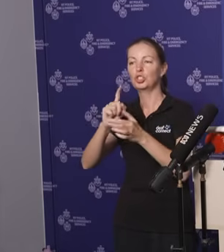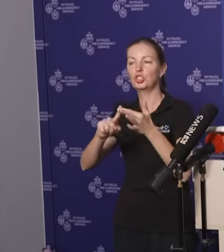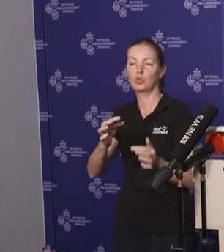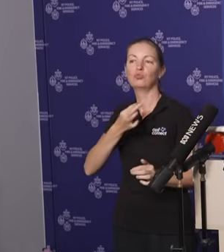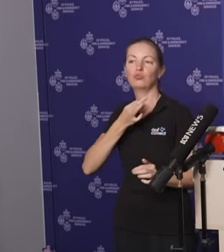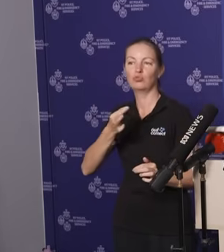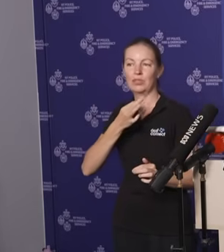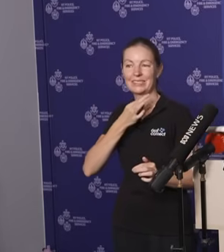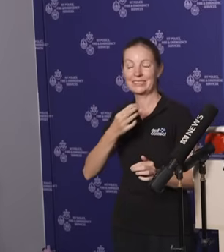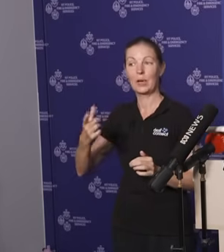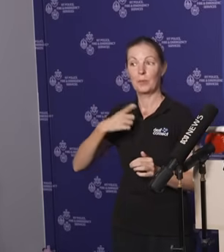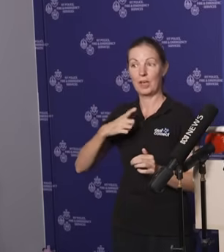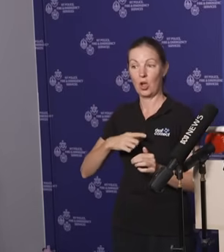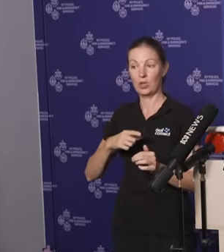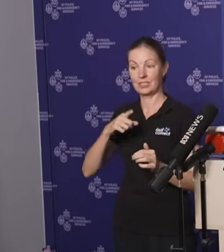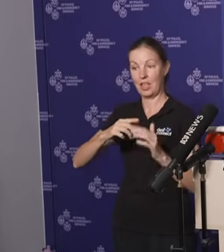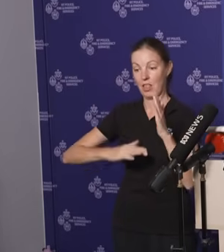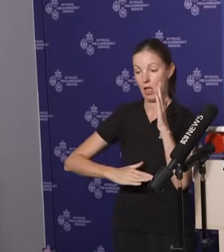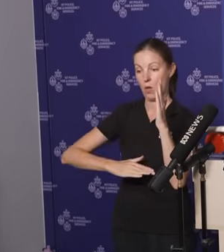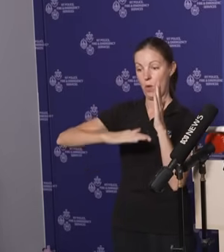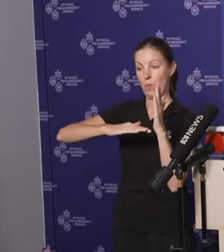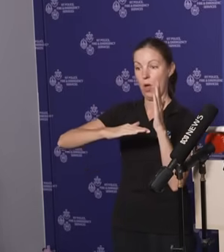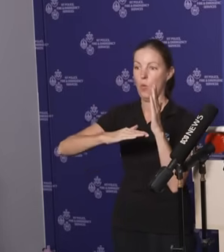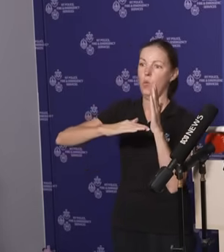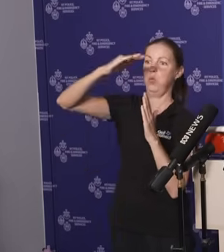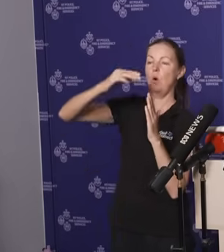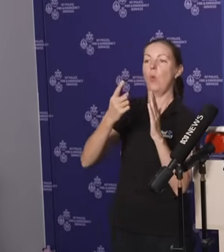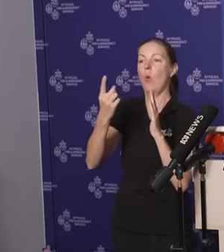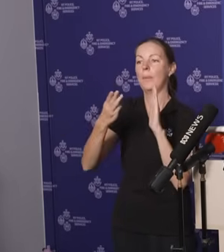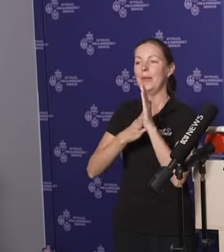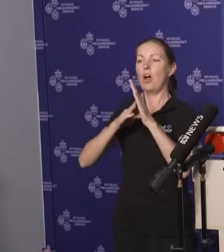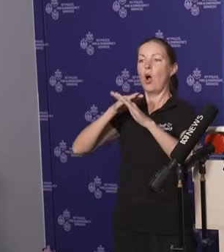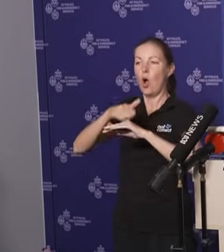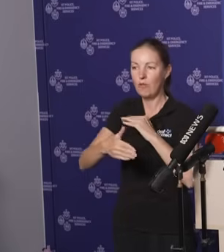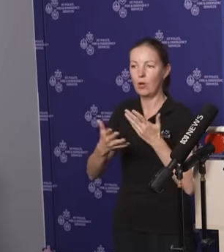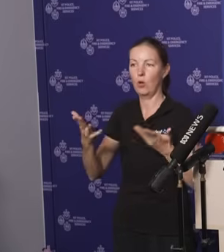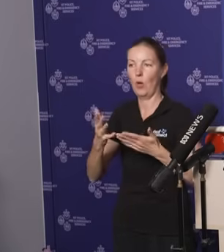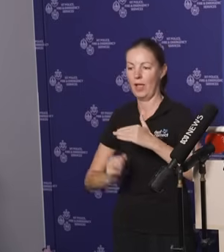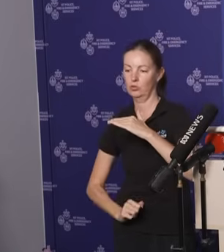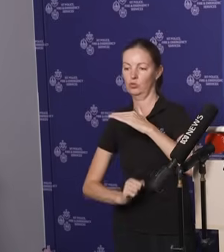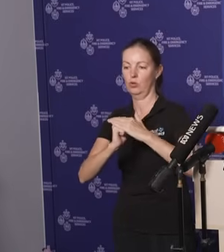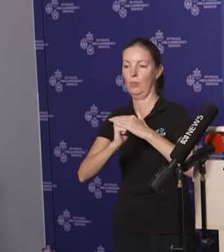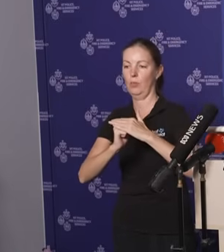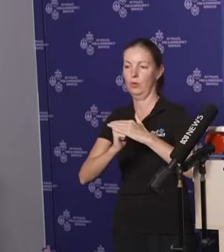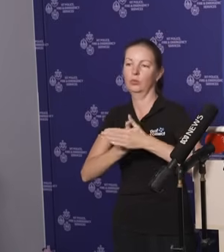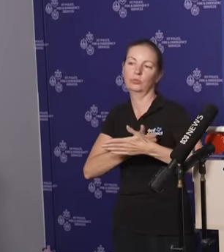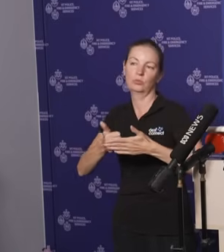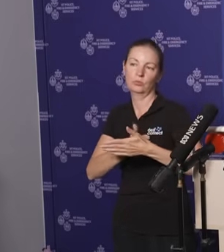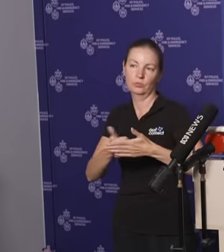tide to be higher, 1 metre higher than the highest astronomical tide. Our Gapamara, which moved up in